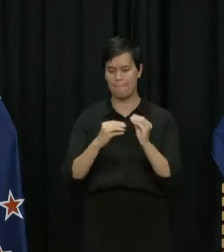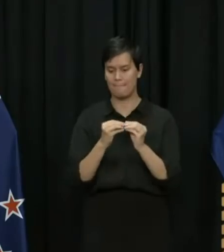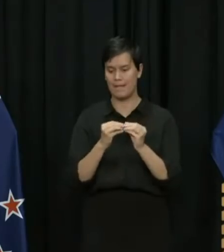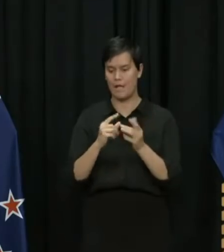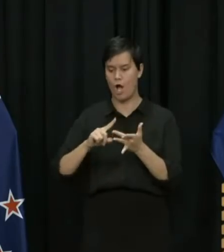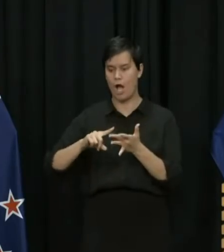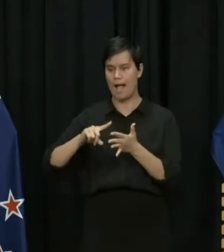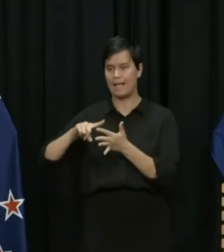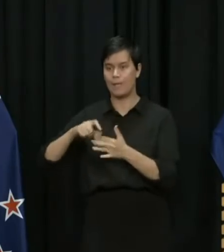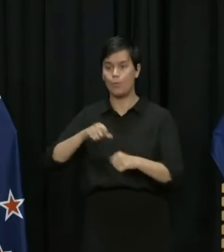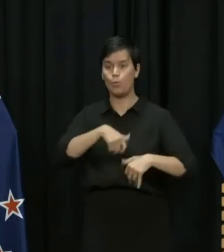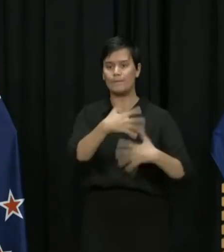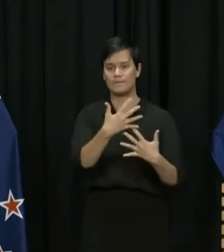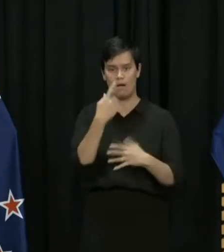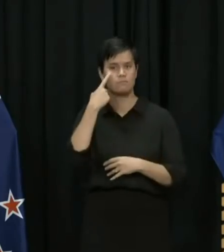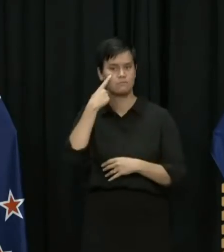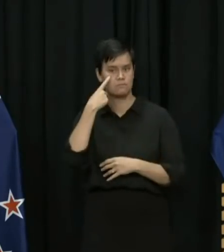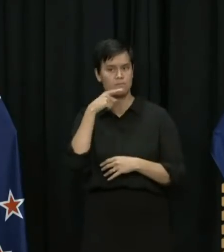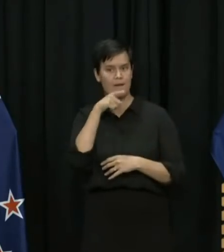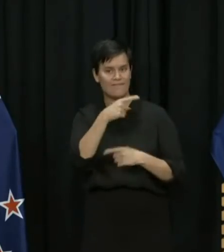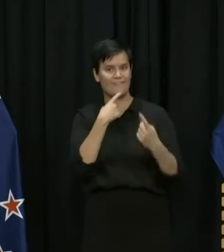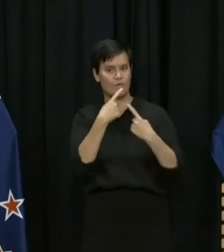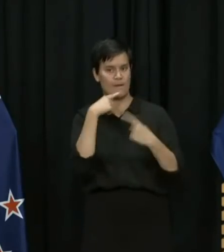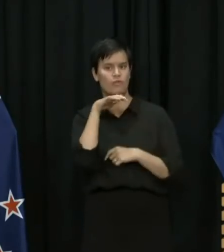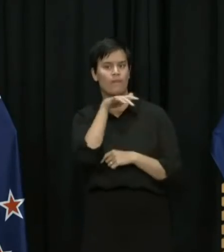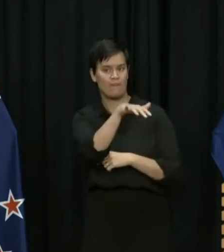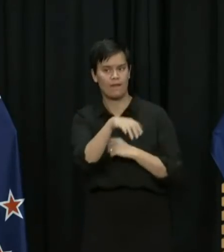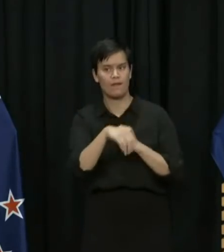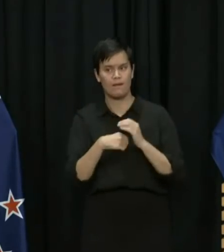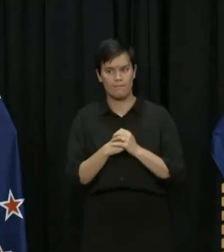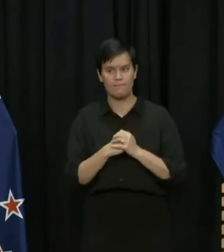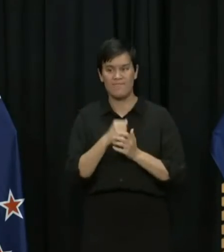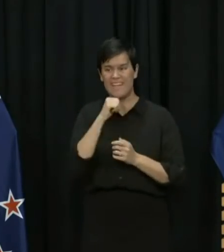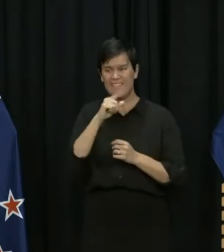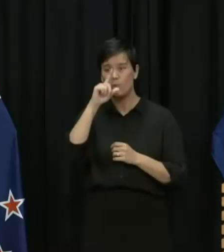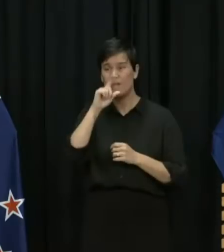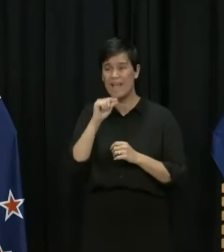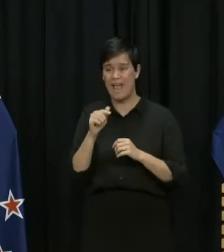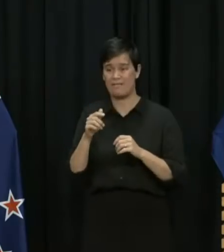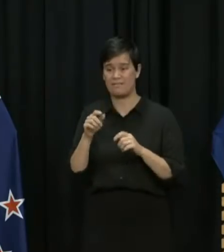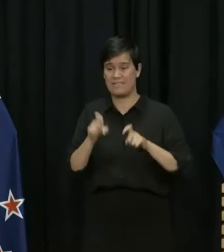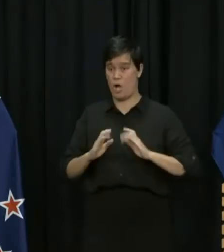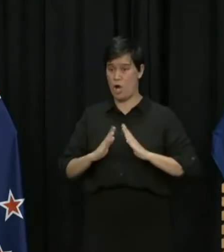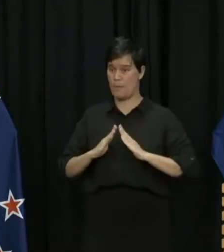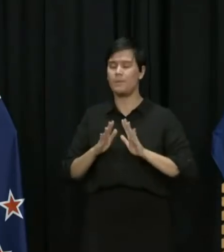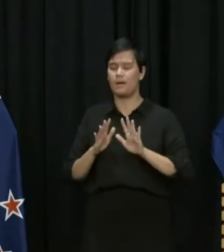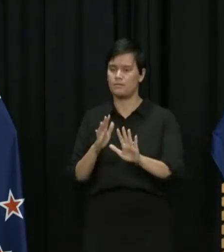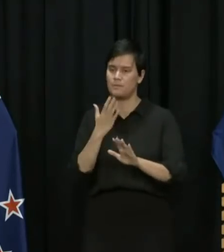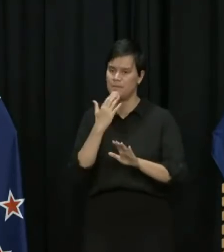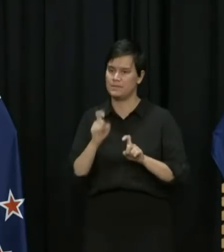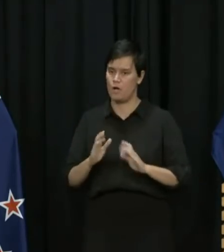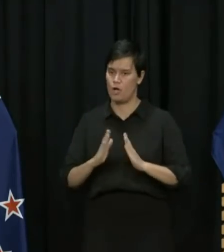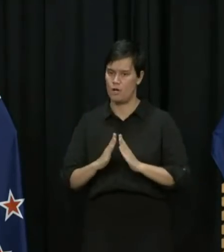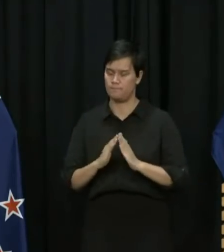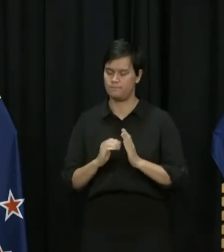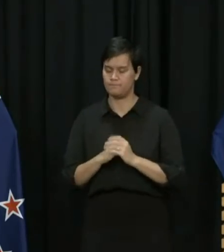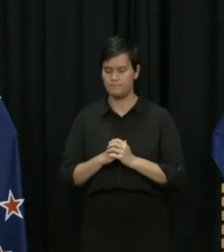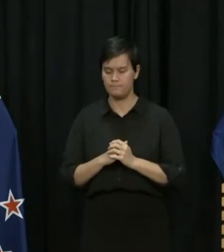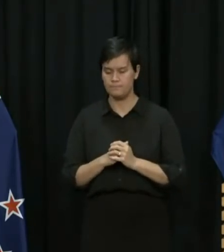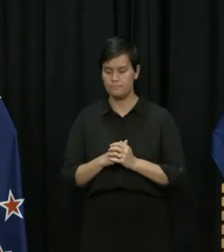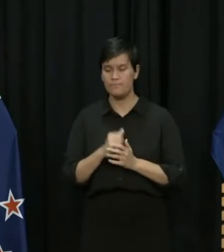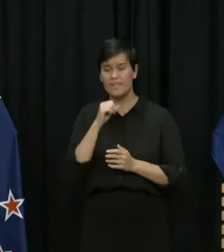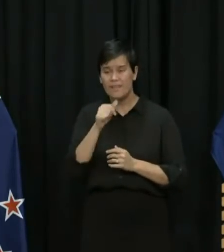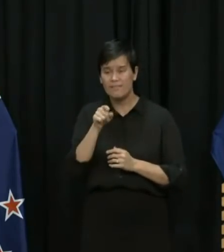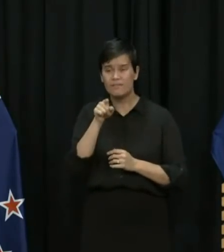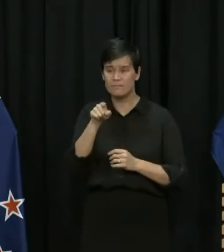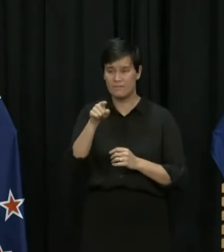travel, please do so. People at high risk of severe illness, such as older people and those with existing medical conditions,